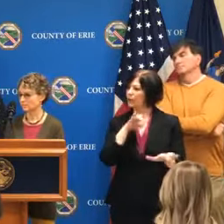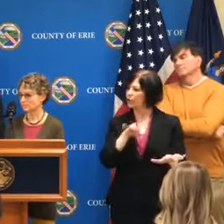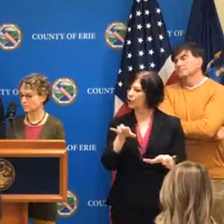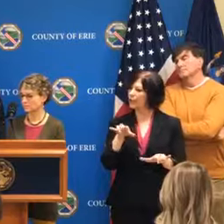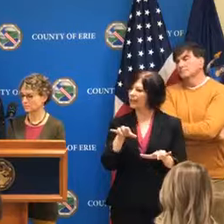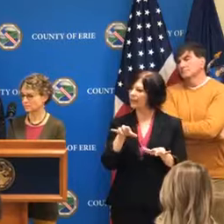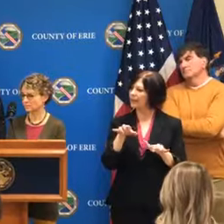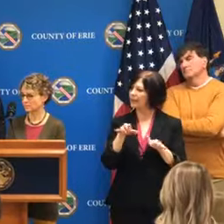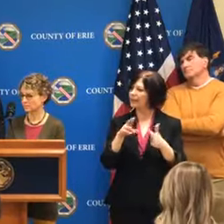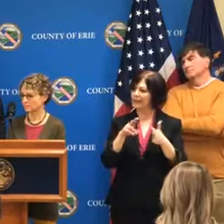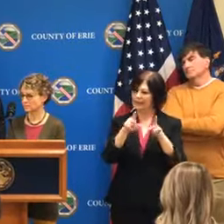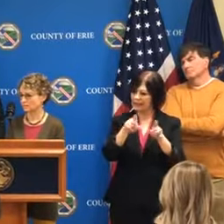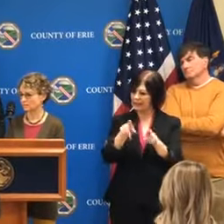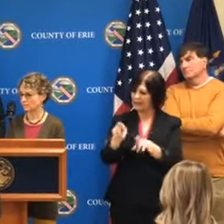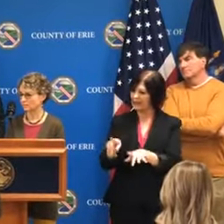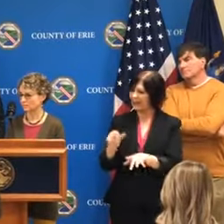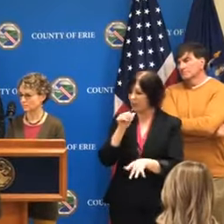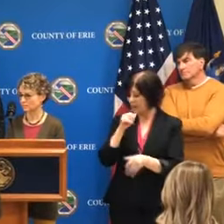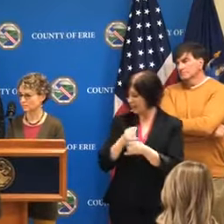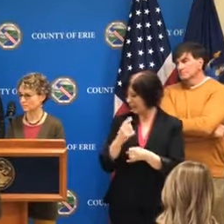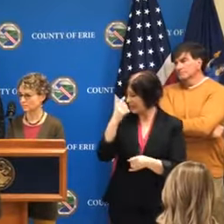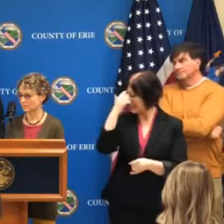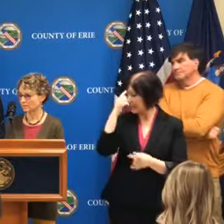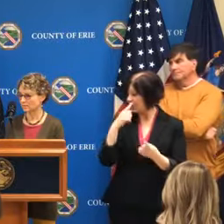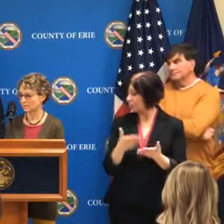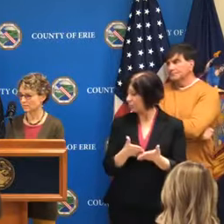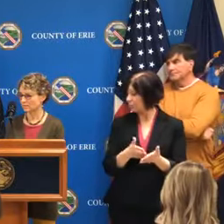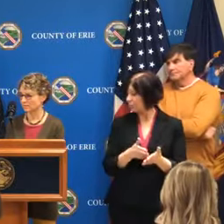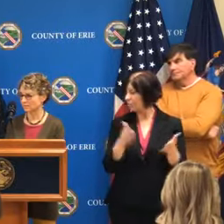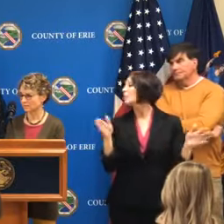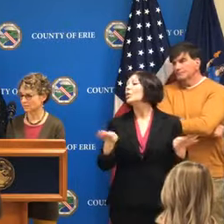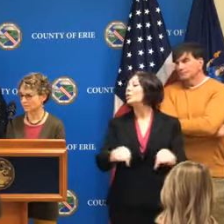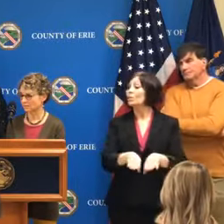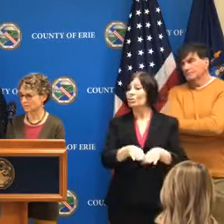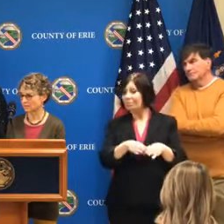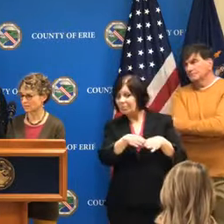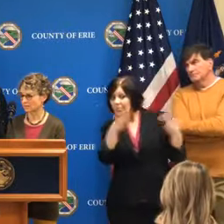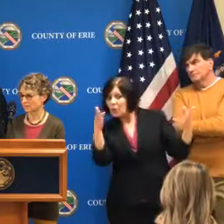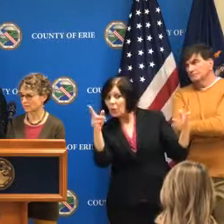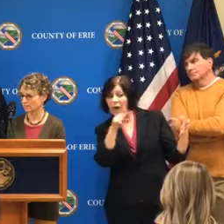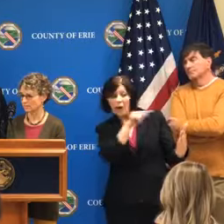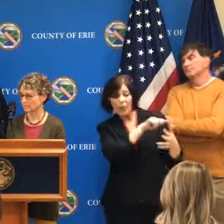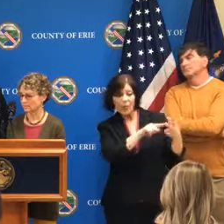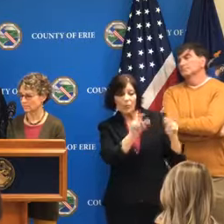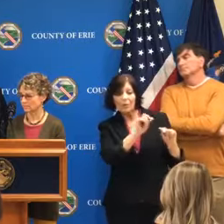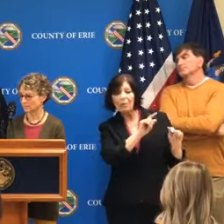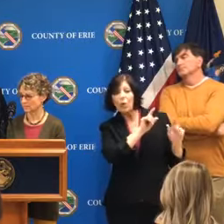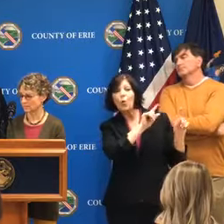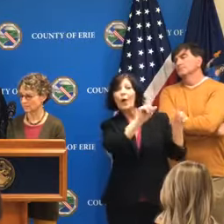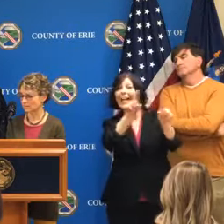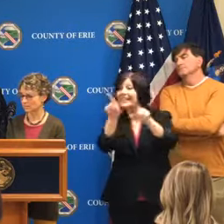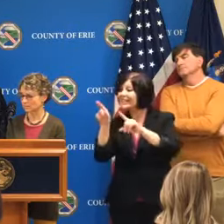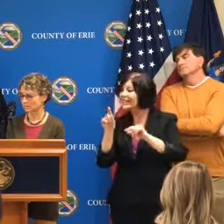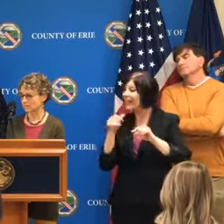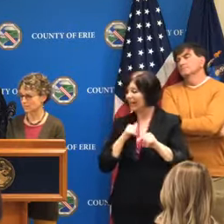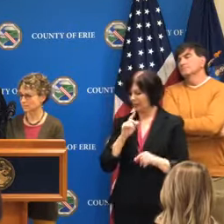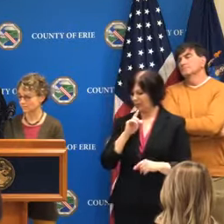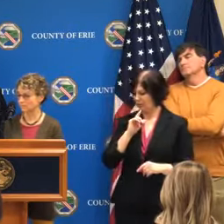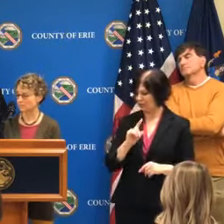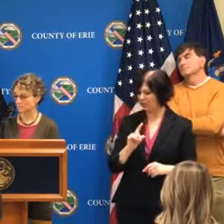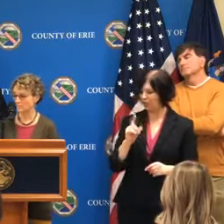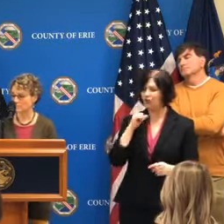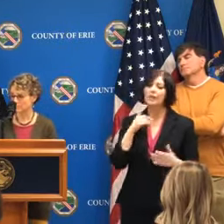make sense to share with the broader public information about where those folks might have gone, might have been? Because I'm sure, having given this